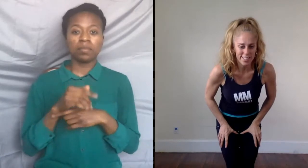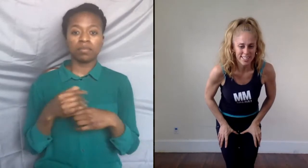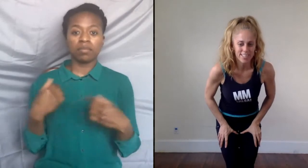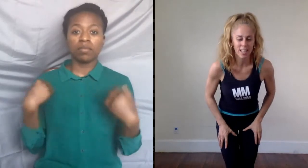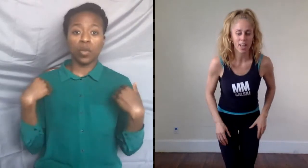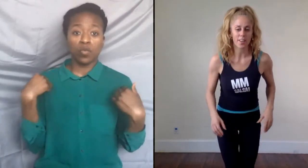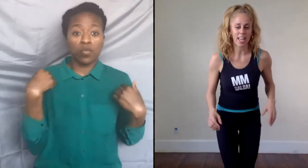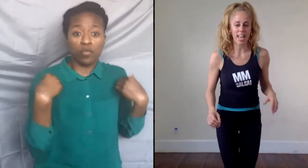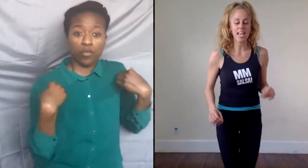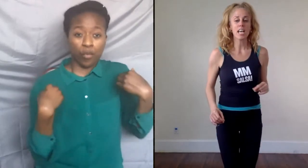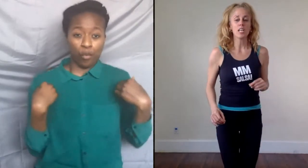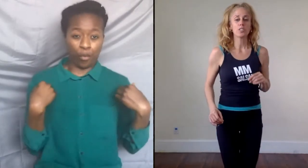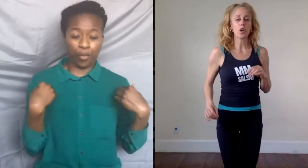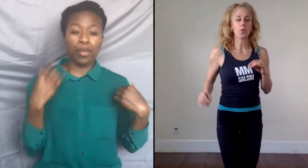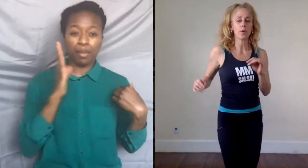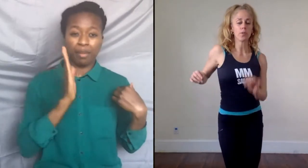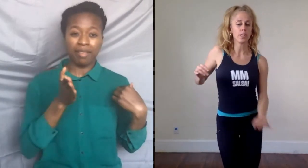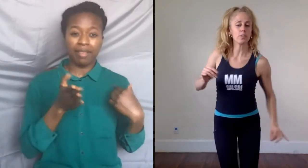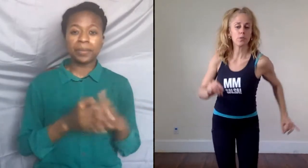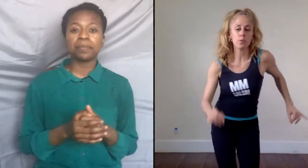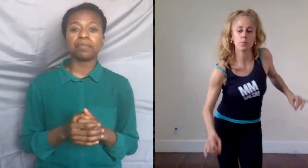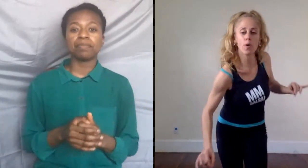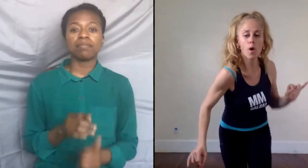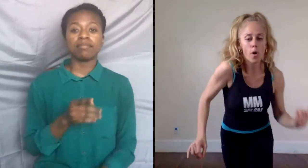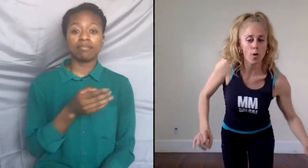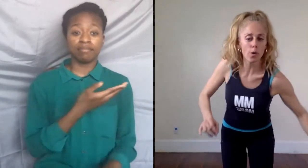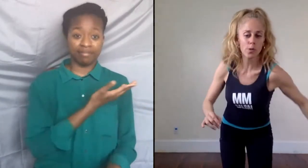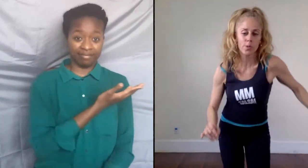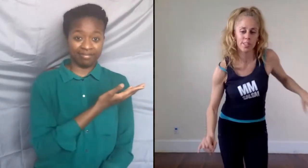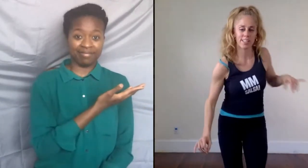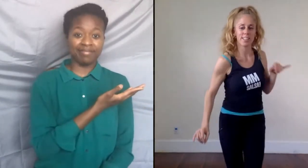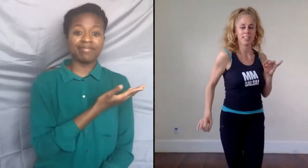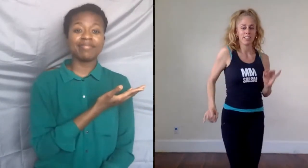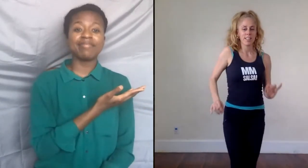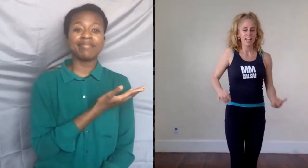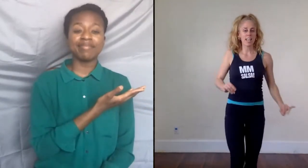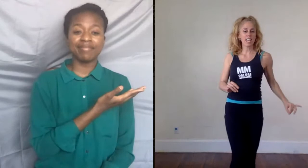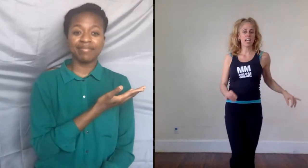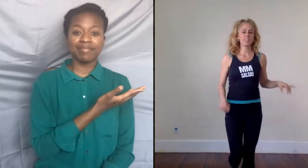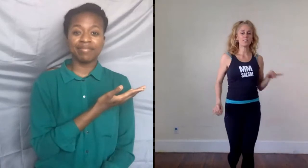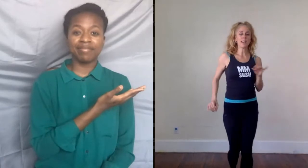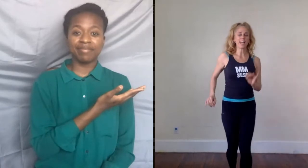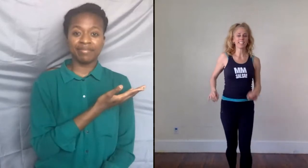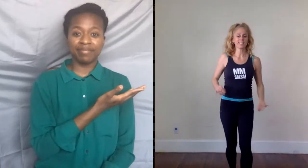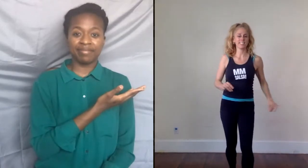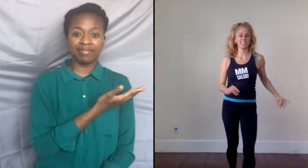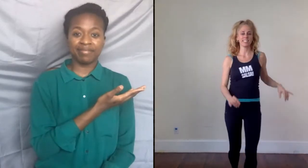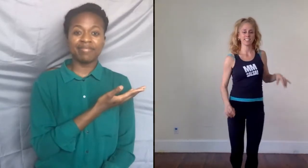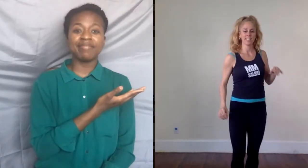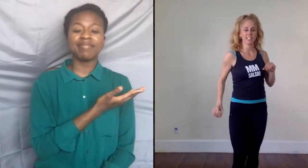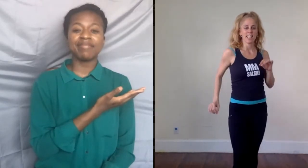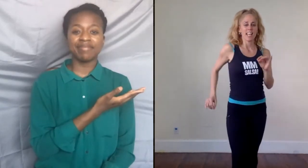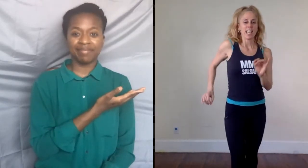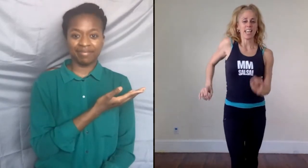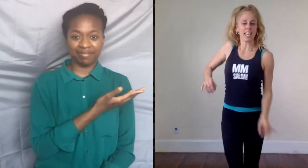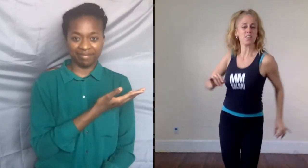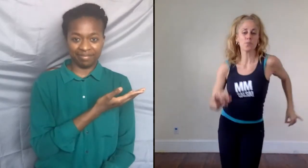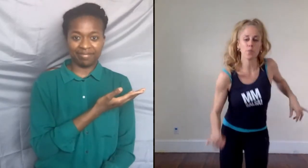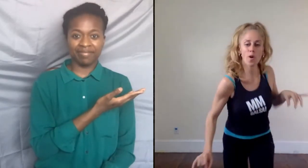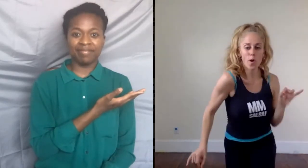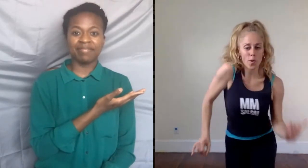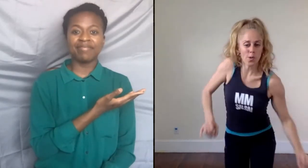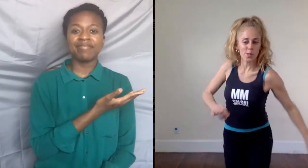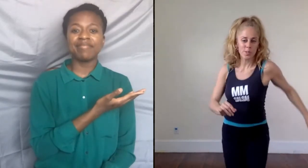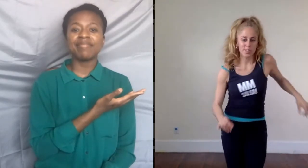the front, okay? So we're going to roll and back,